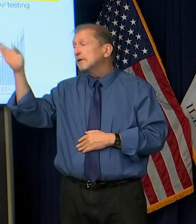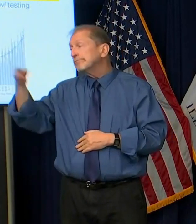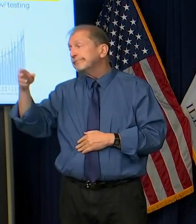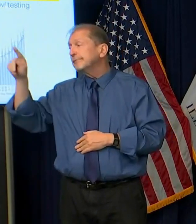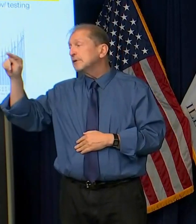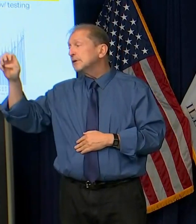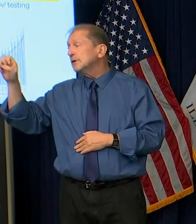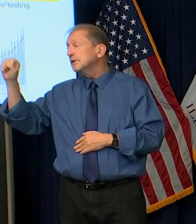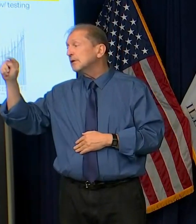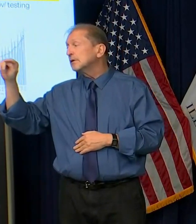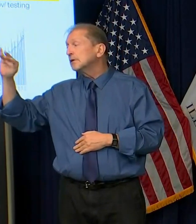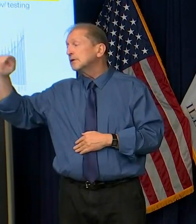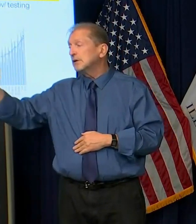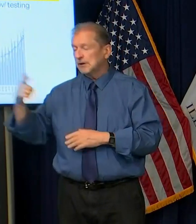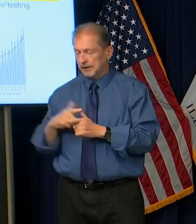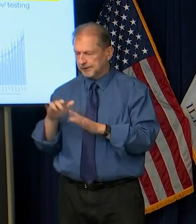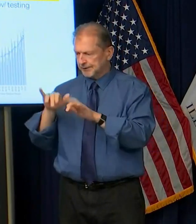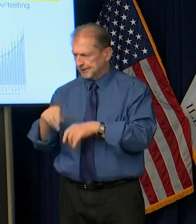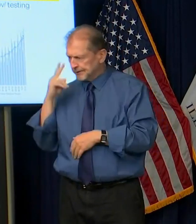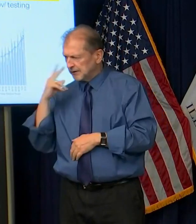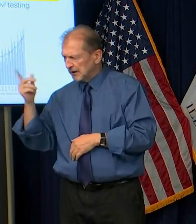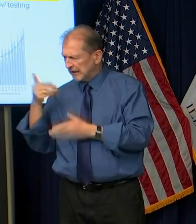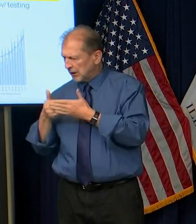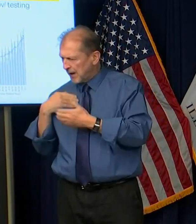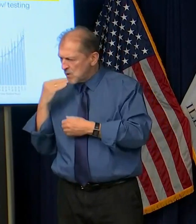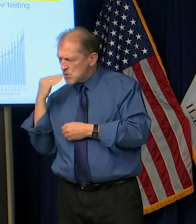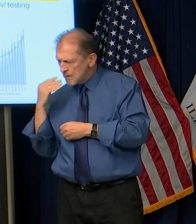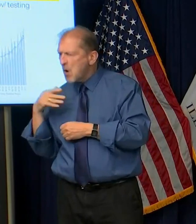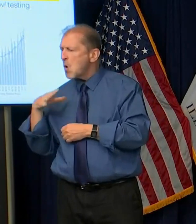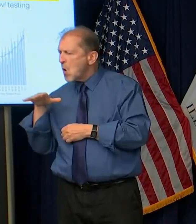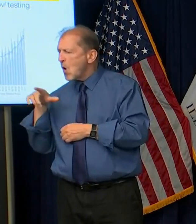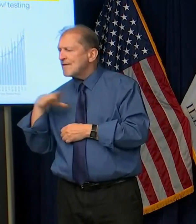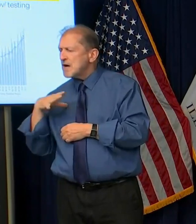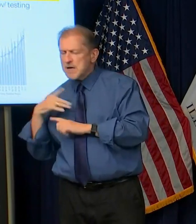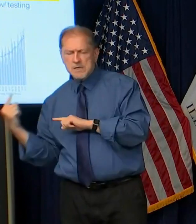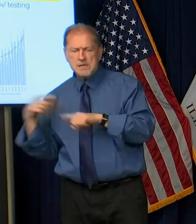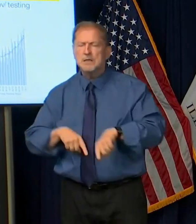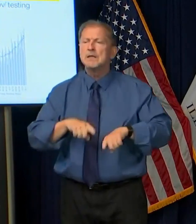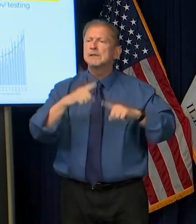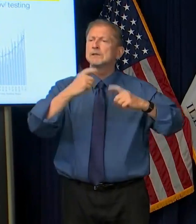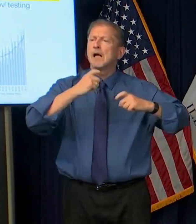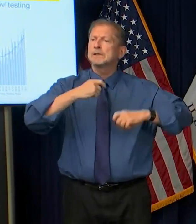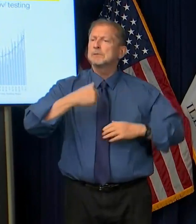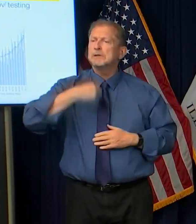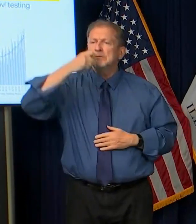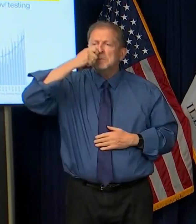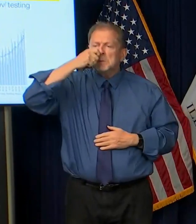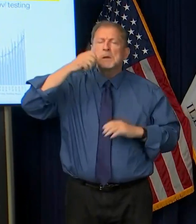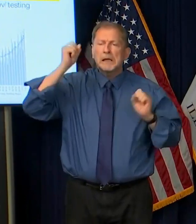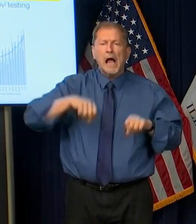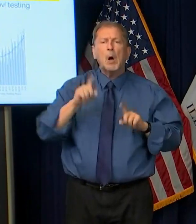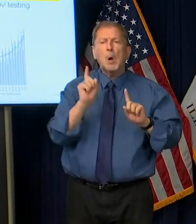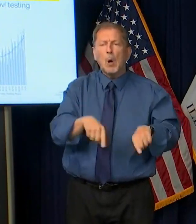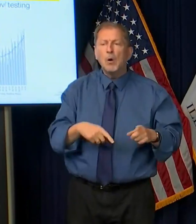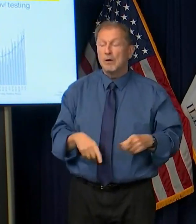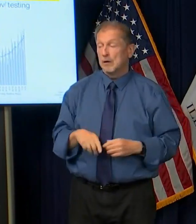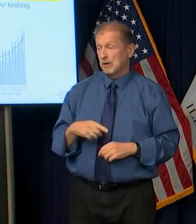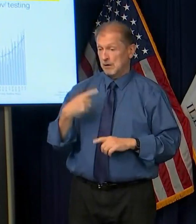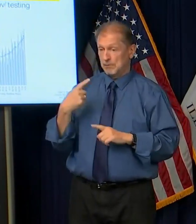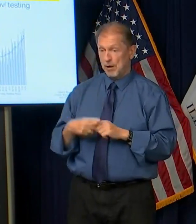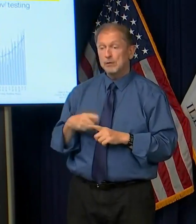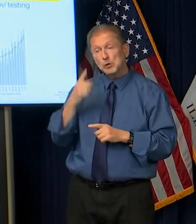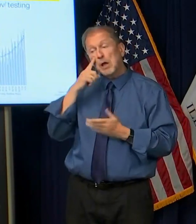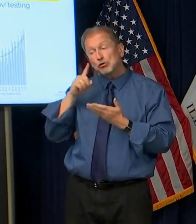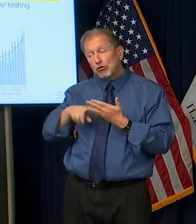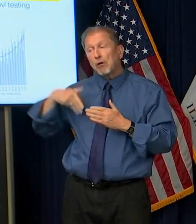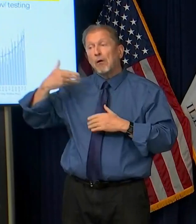dph.illinois.gov/testing. And check back regularly, because we offer mobile sites in new locations all the time to meet local